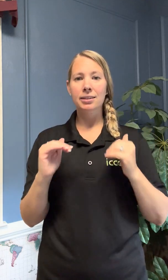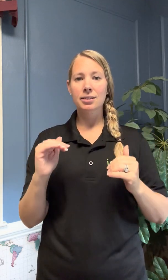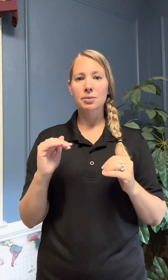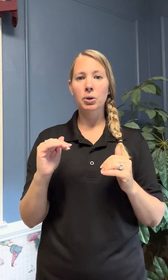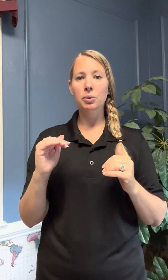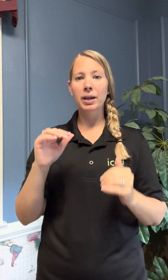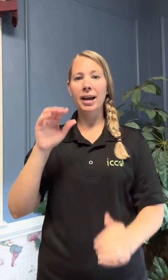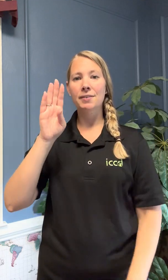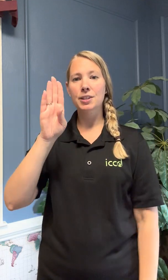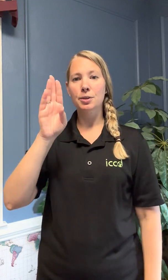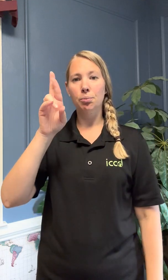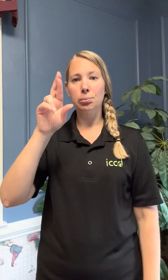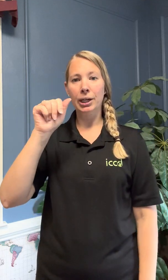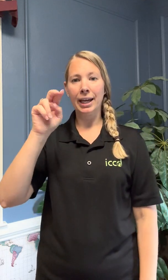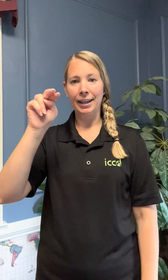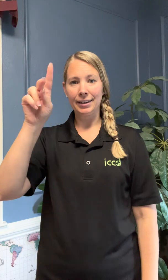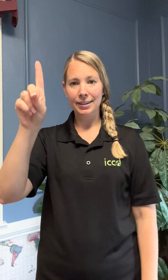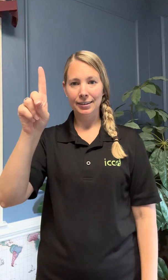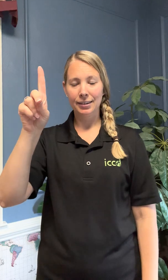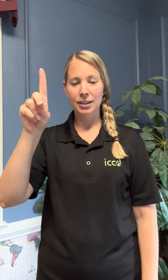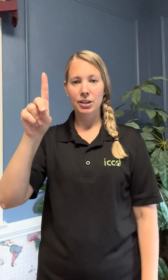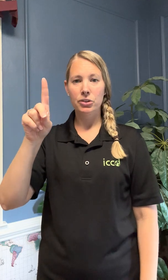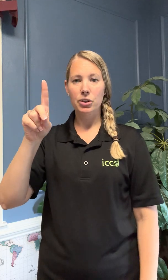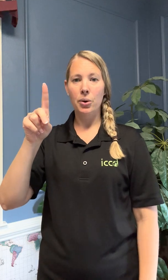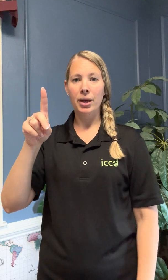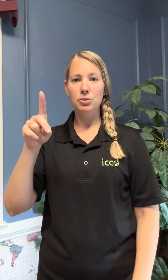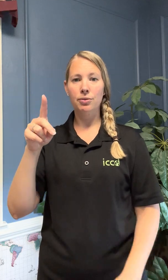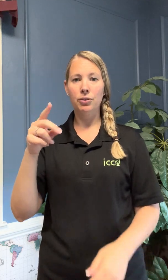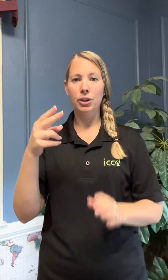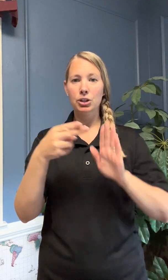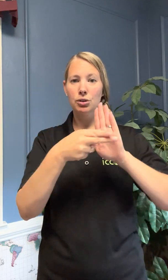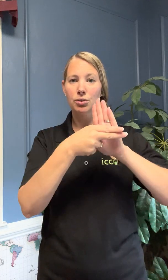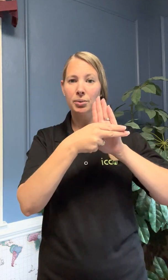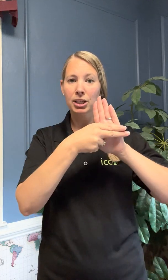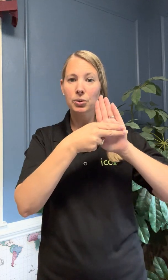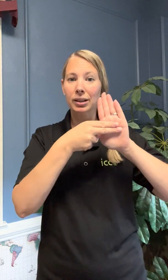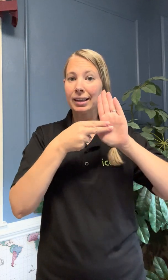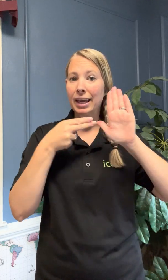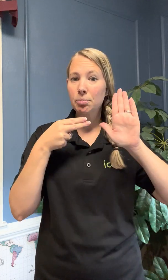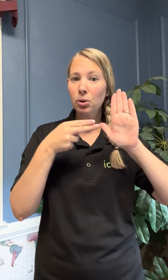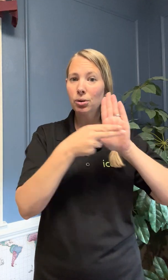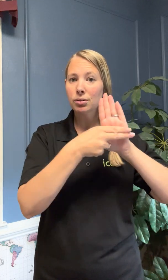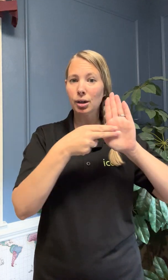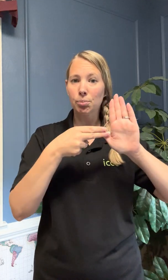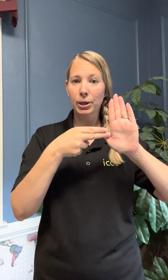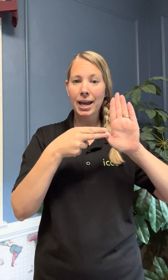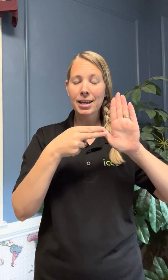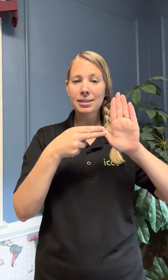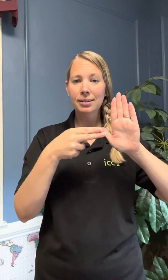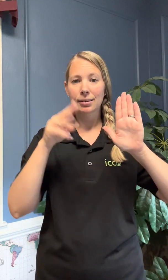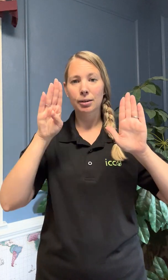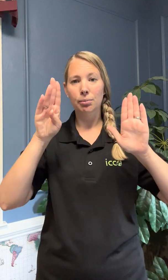Next word we have is brand. So that's referring to, we could do a label, a brand,